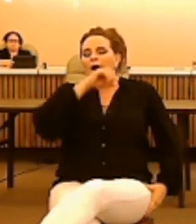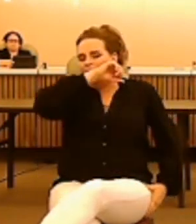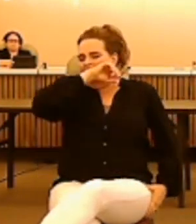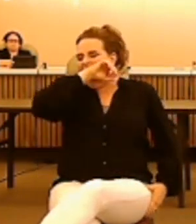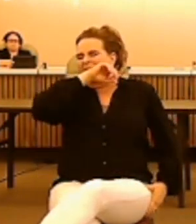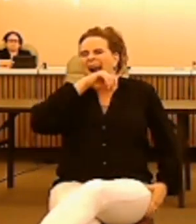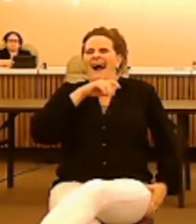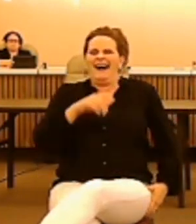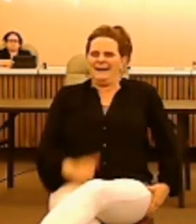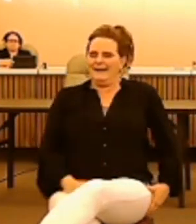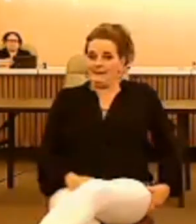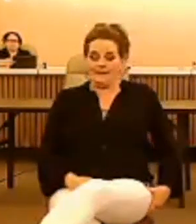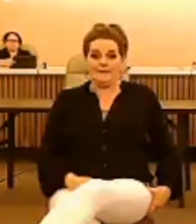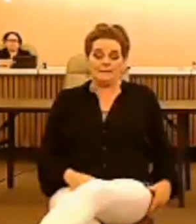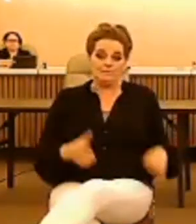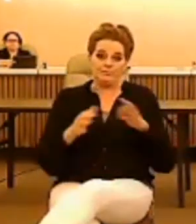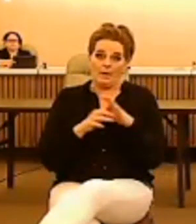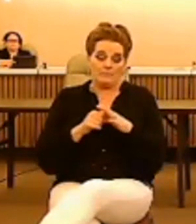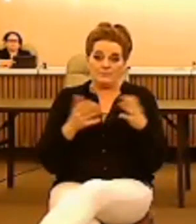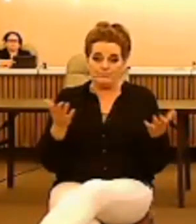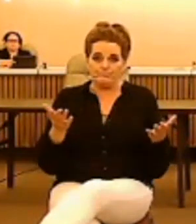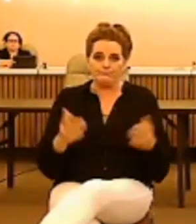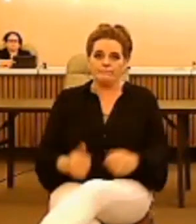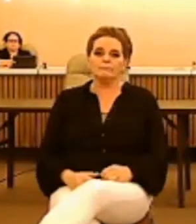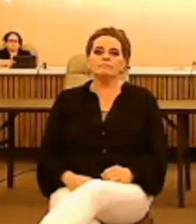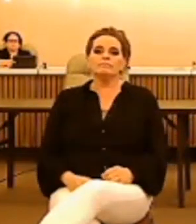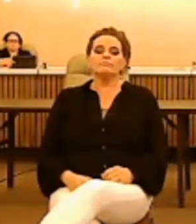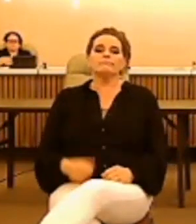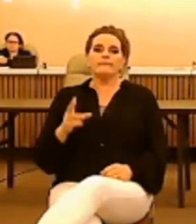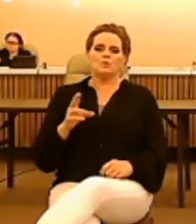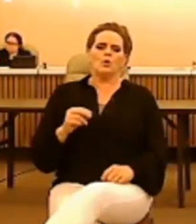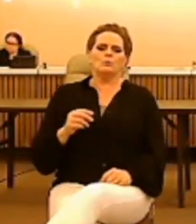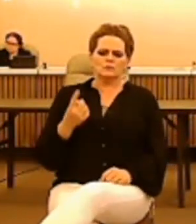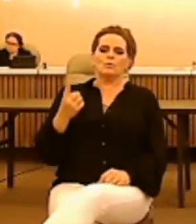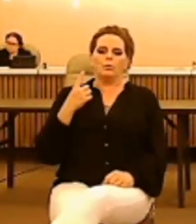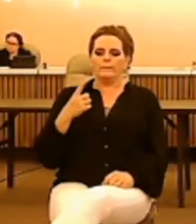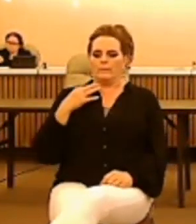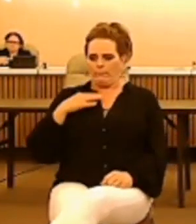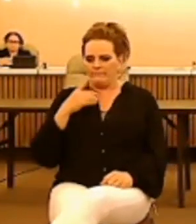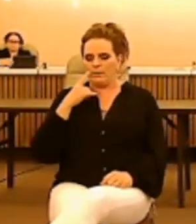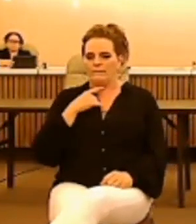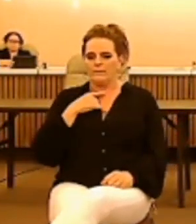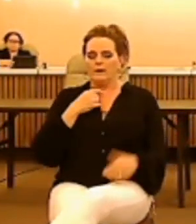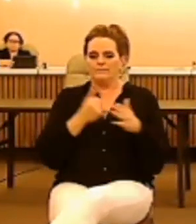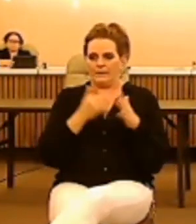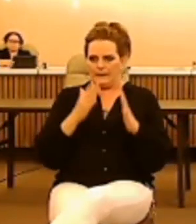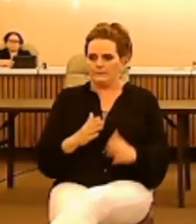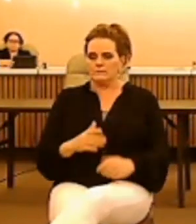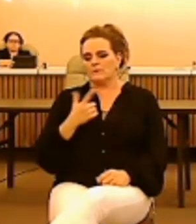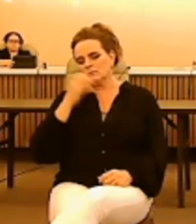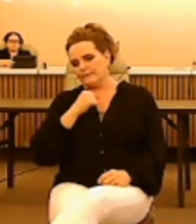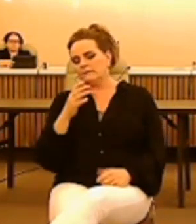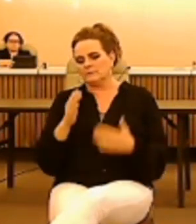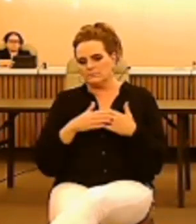Did you have any closing comments? No, I actually won to the benefit of the neighbors. Assuming this moves forward to